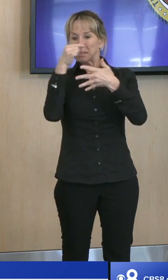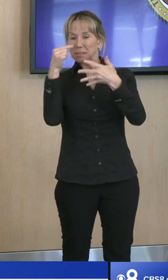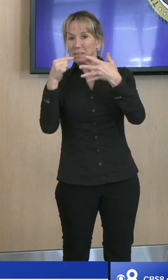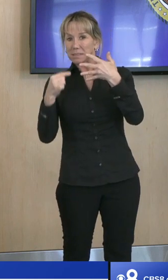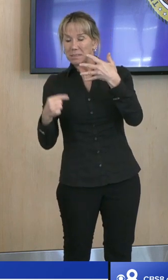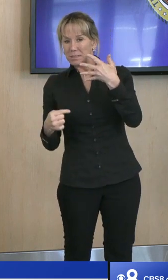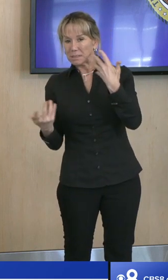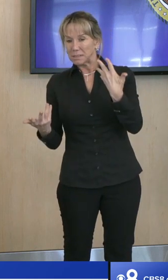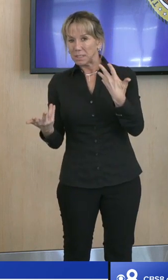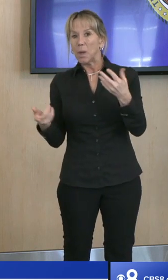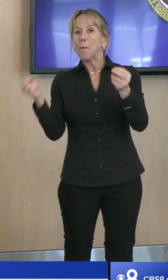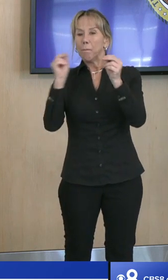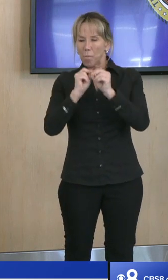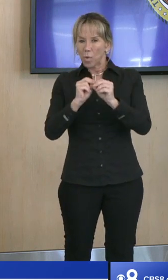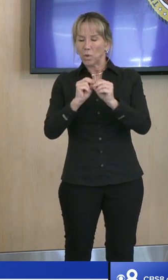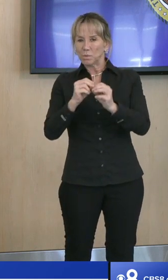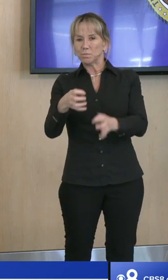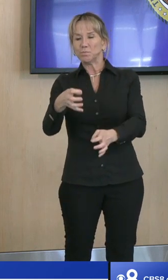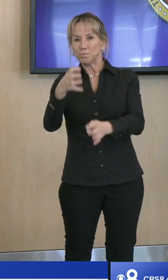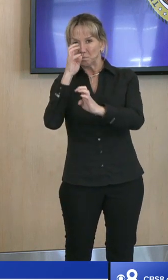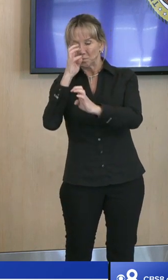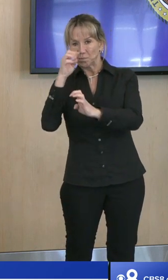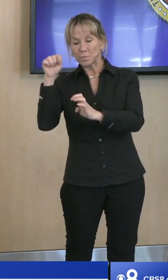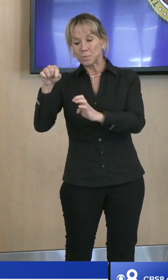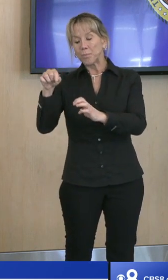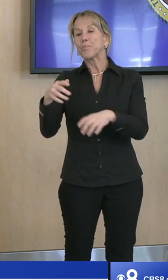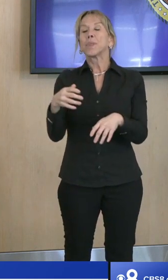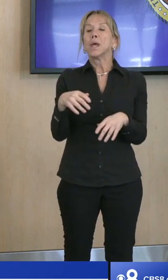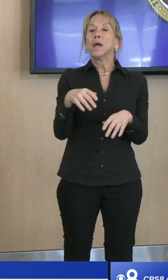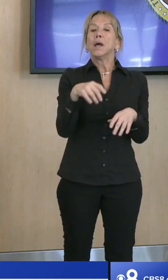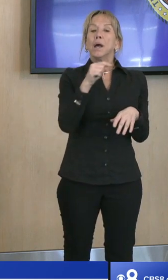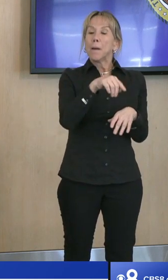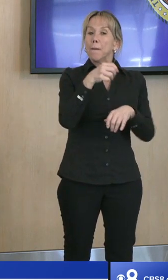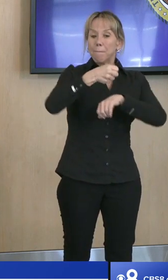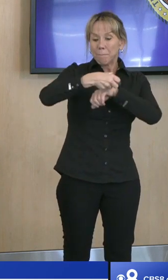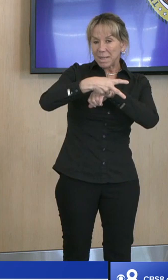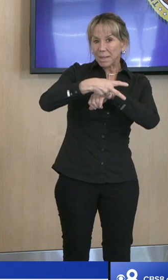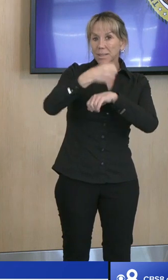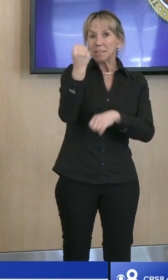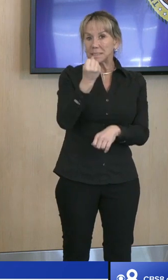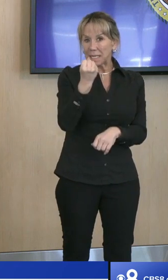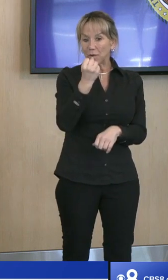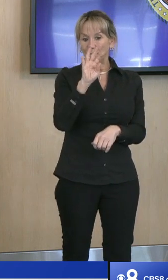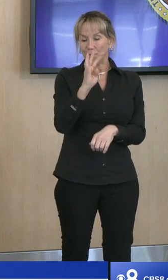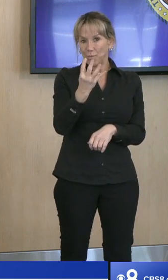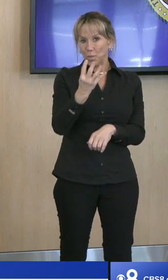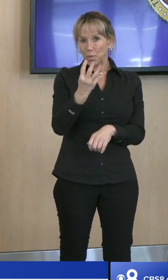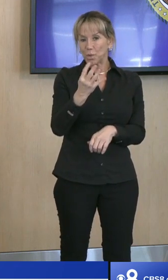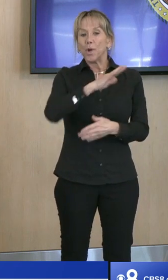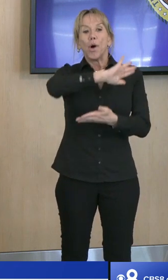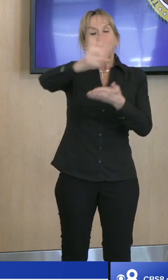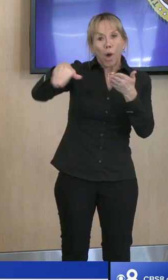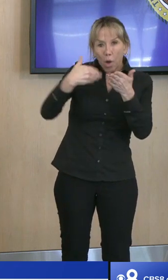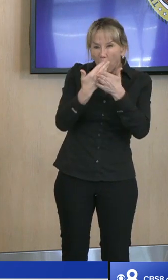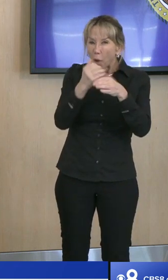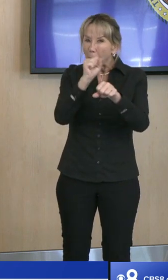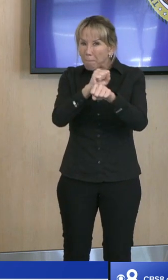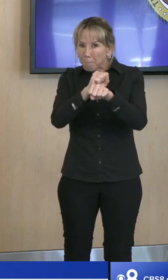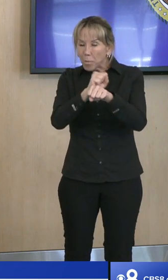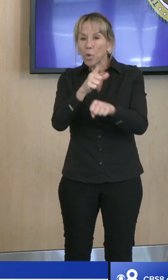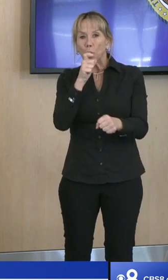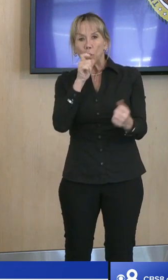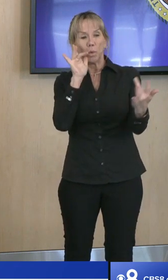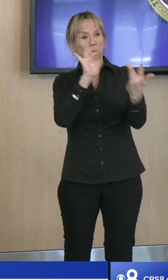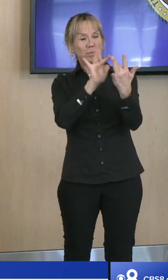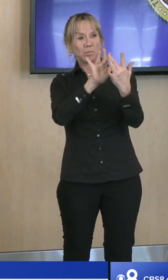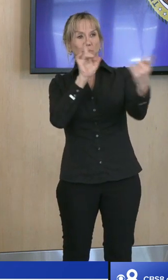which are more restrictive. Effective midnight Saturday, April 4th, all employees who may have contact